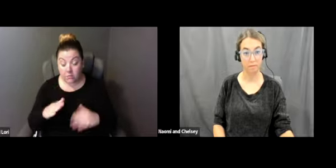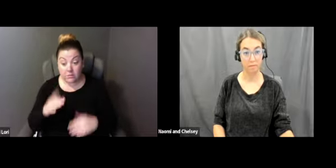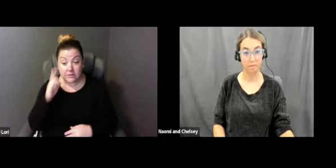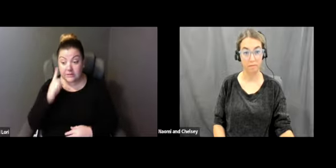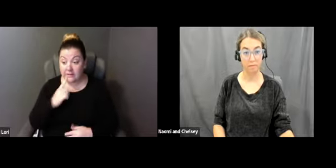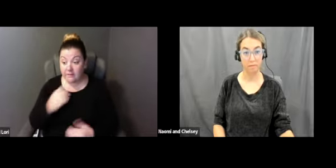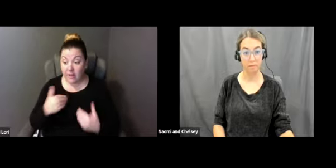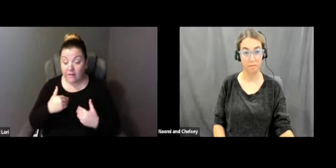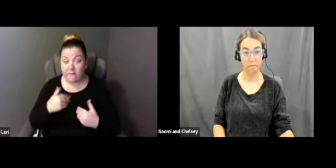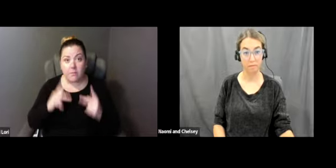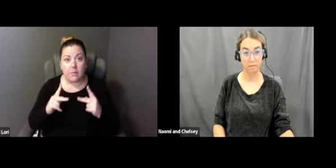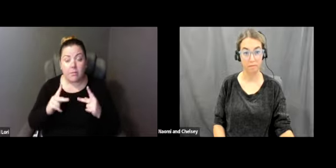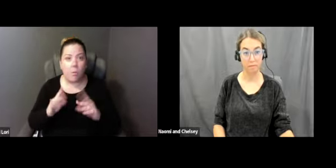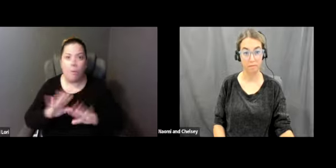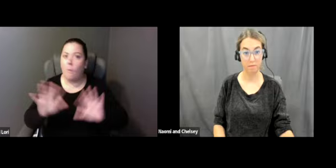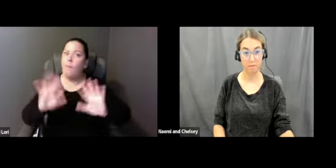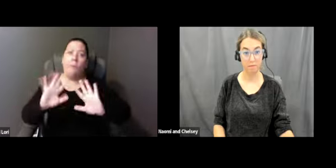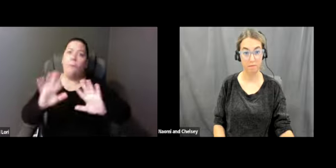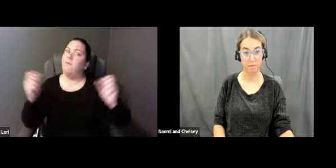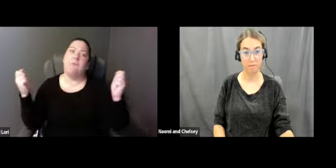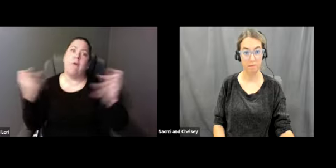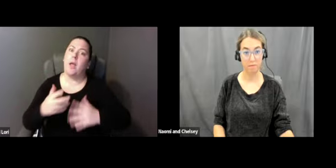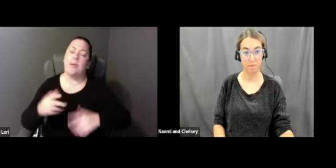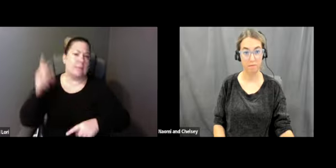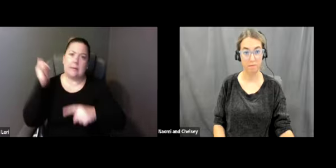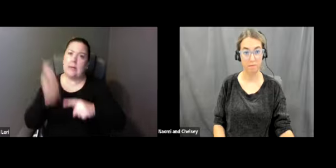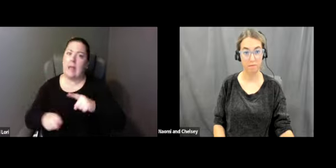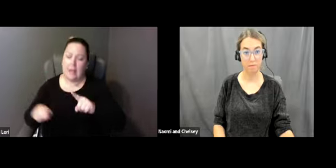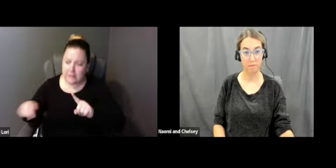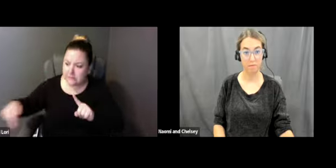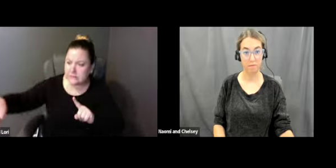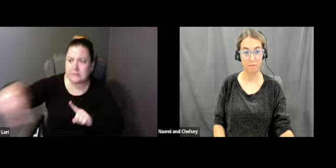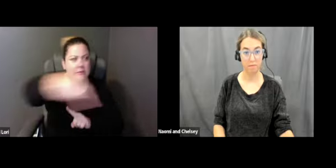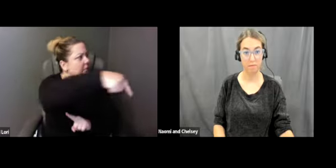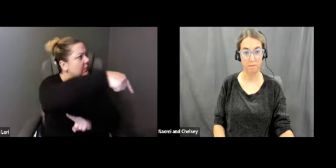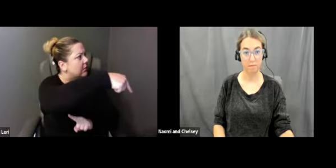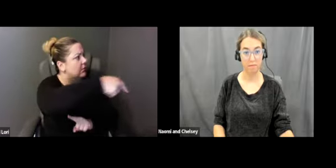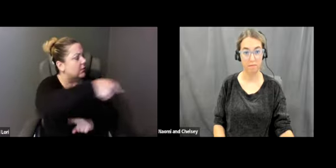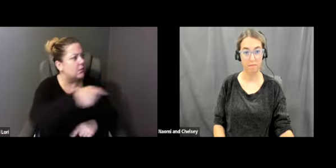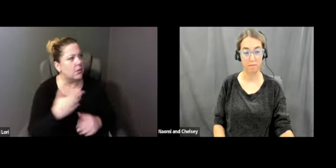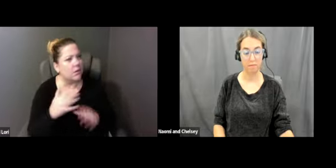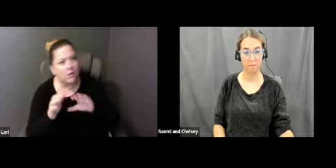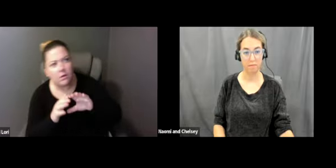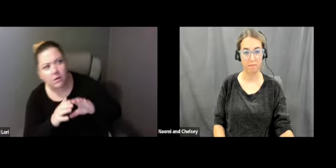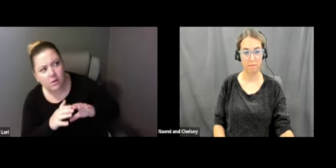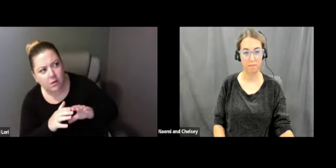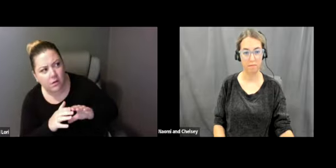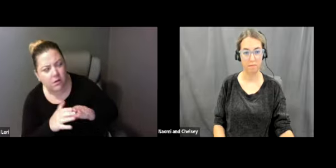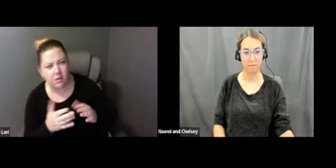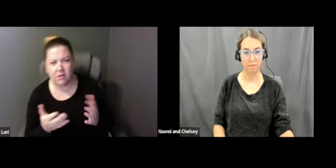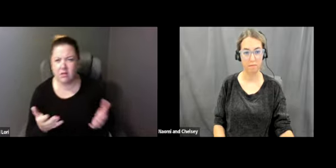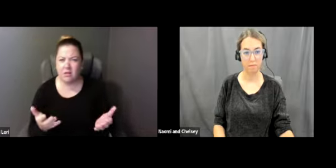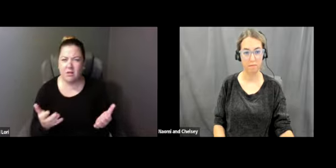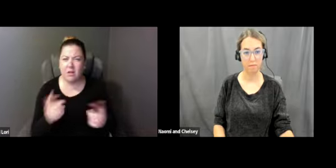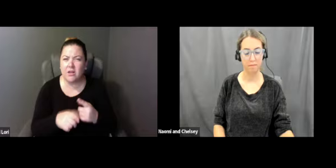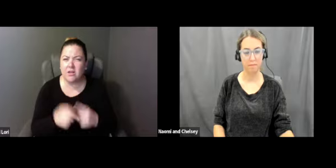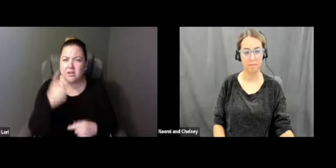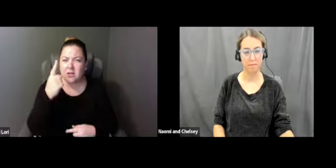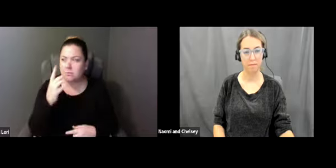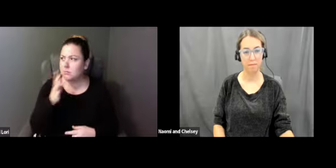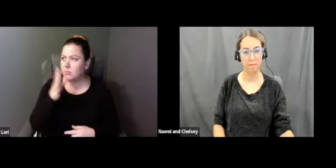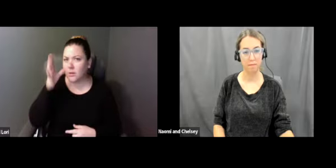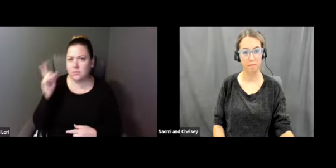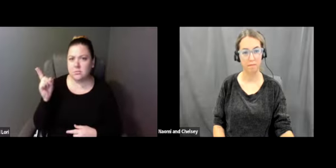scary, and for me, these are my parents, like, and my parents, to me,